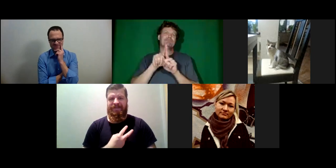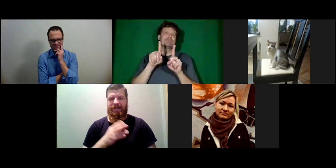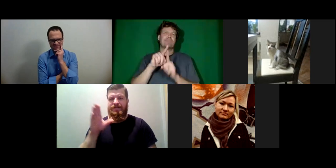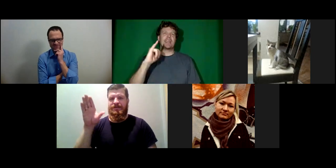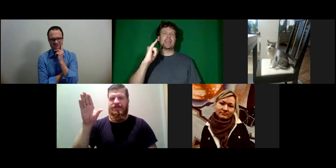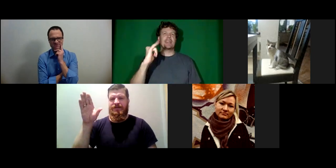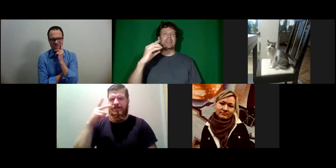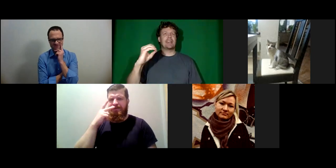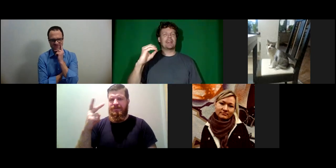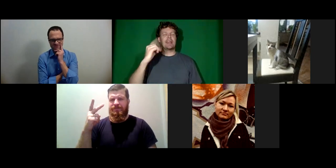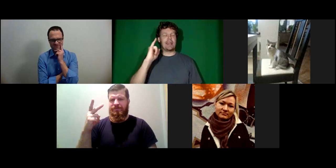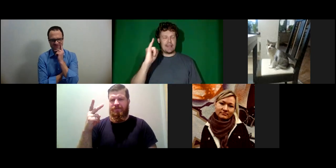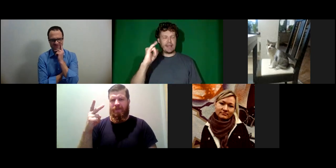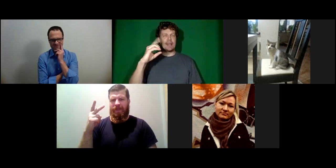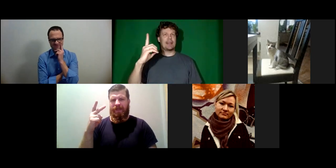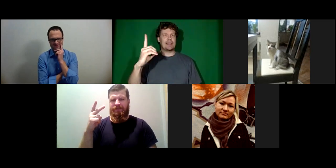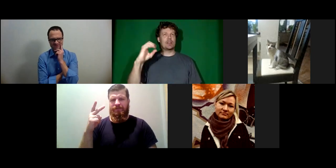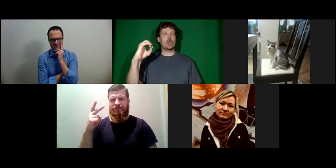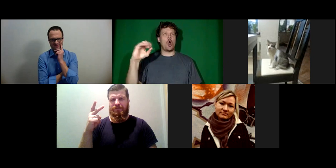because he was also a race car driver.